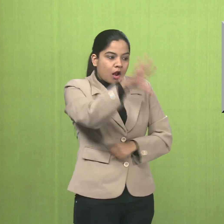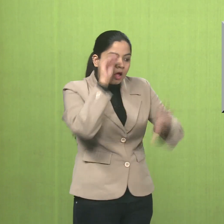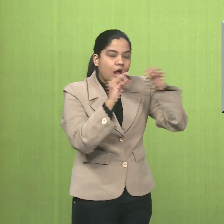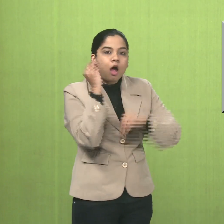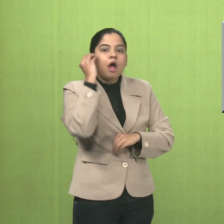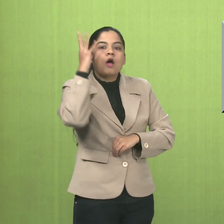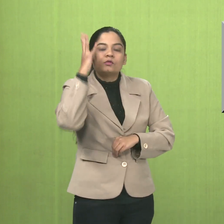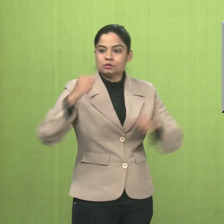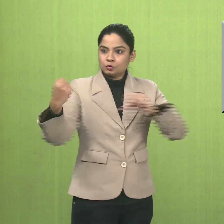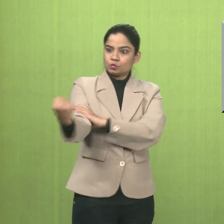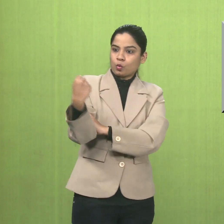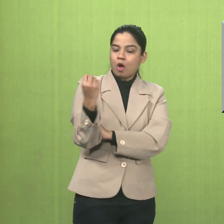to know what's the right thing.